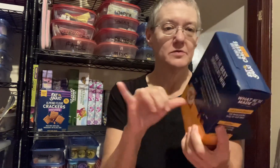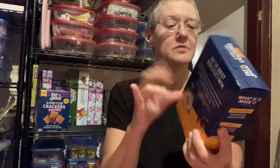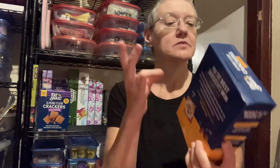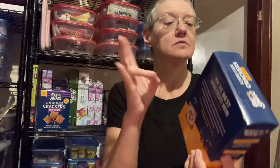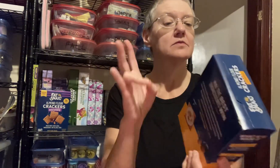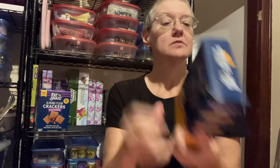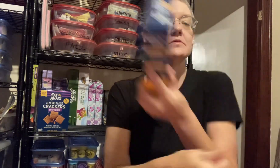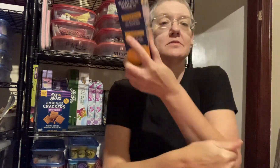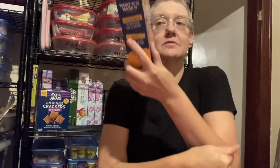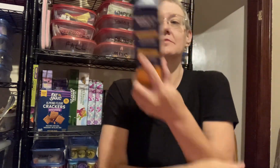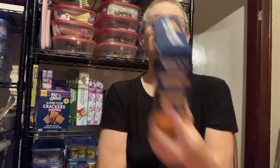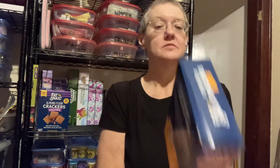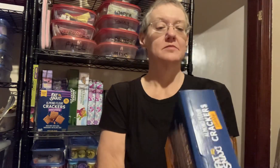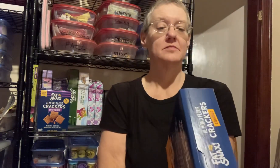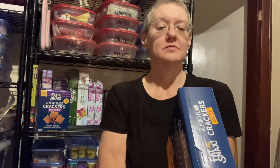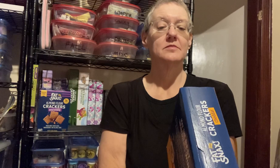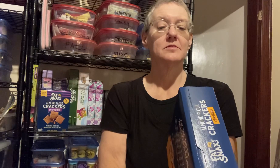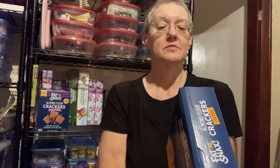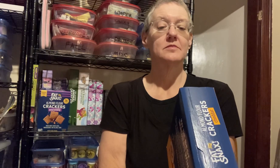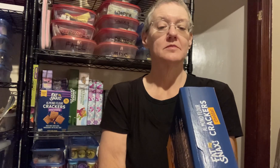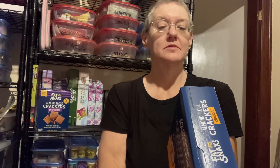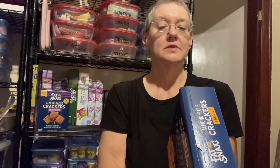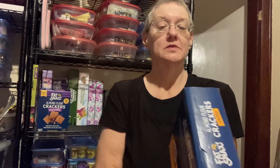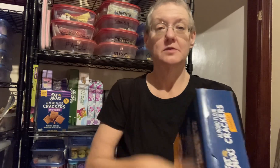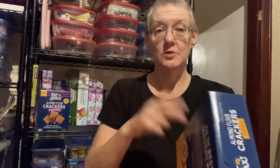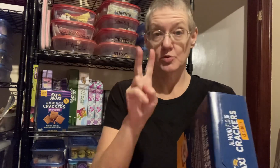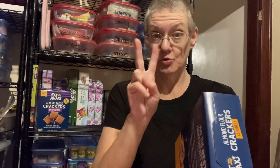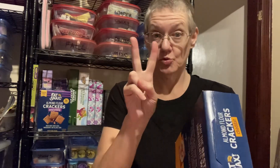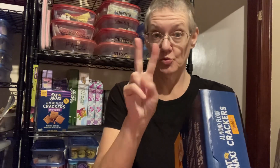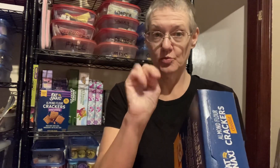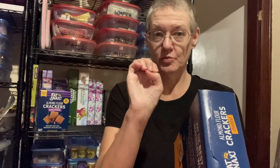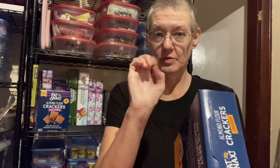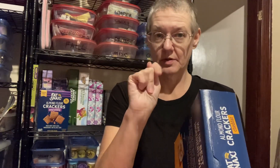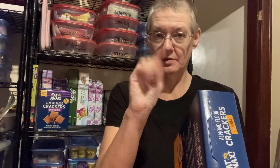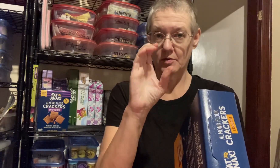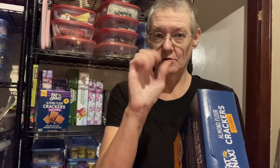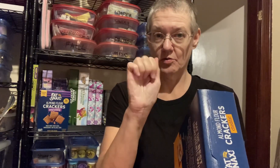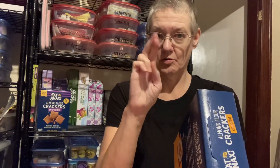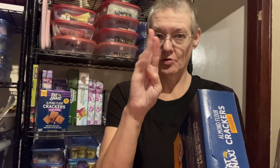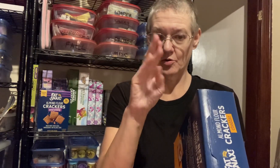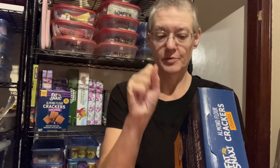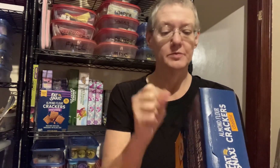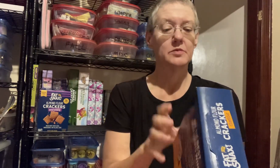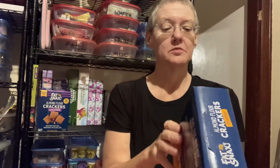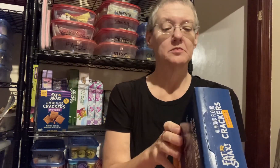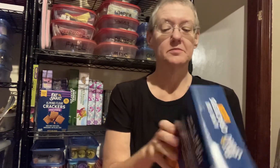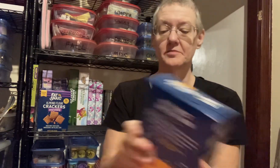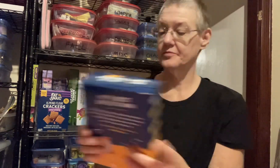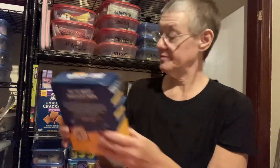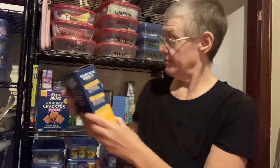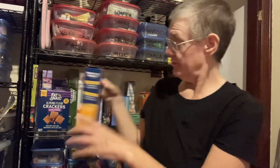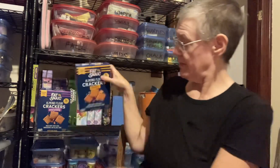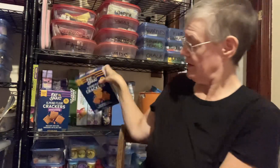Same serving size, 17 crackers. But for this one, there's only 2 net carbs a serving.